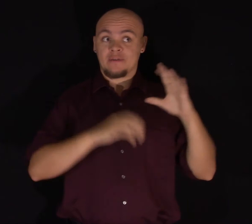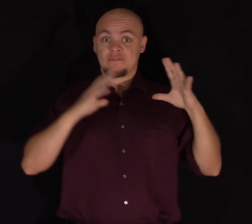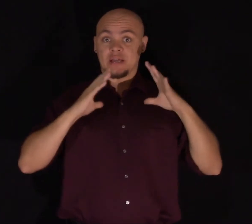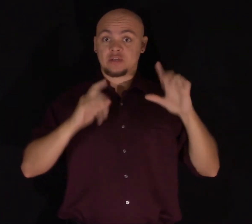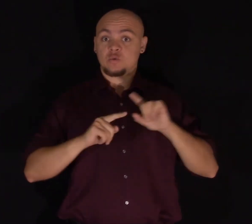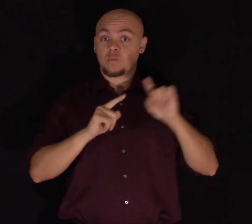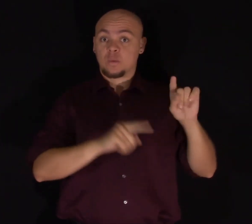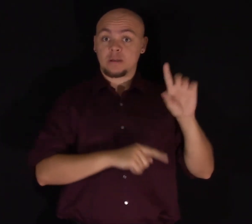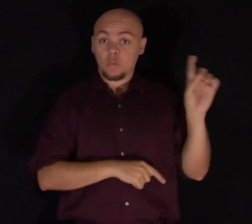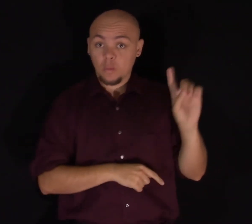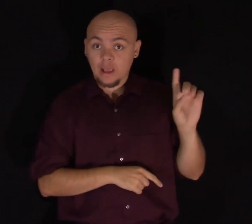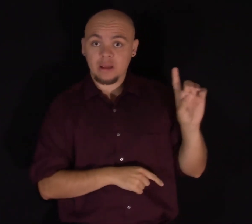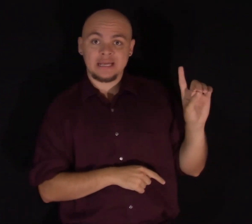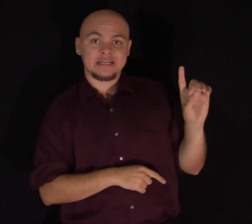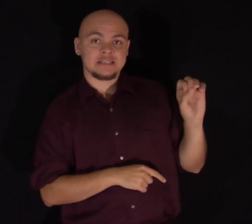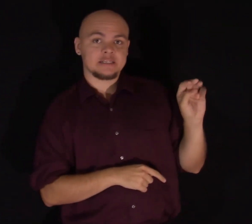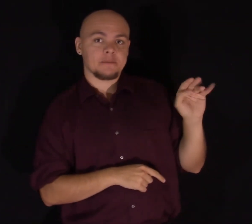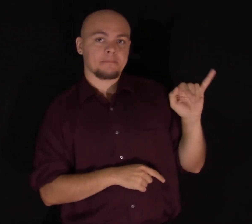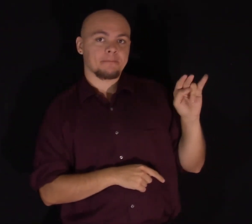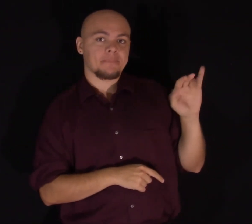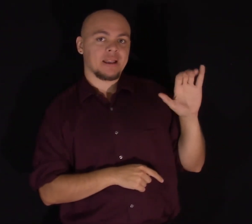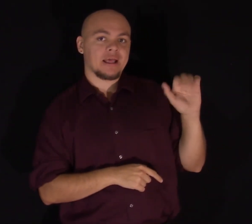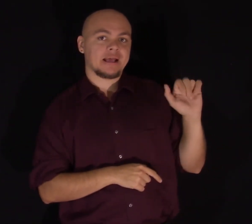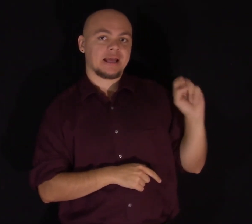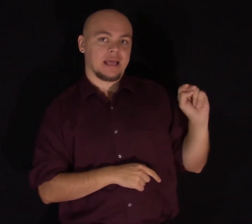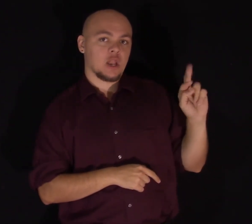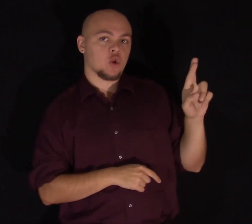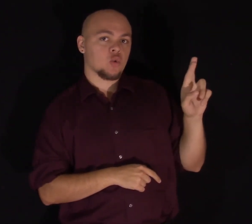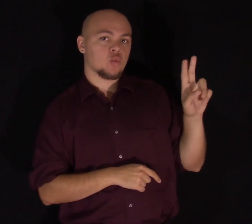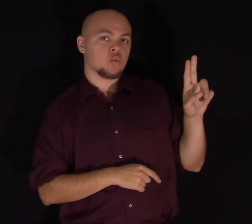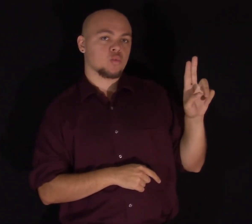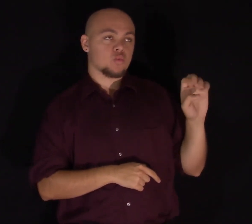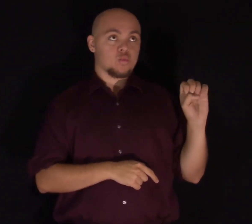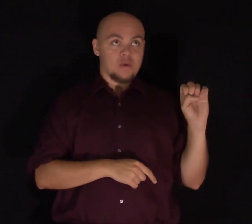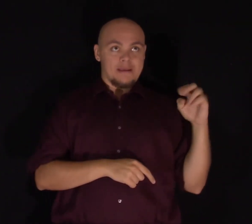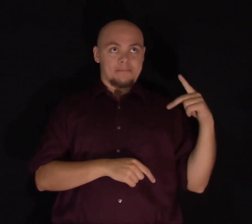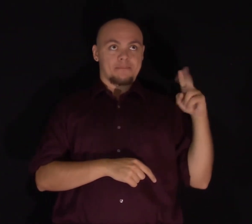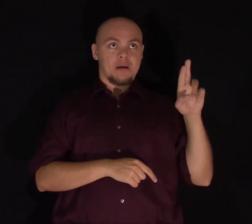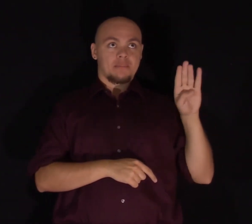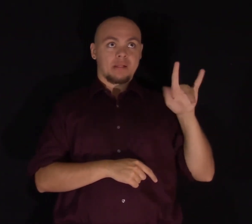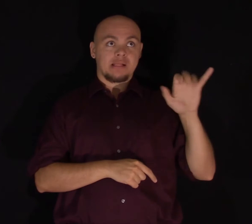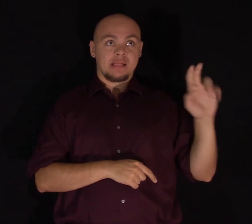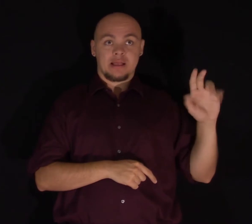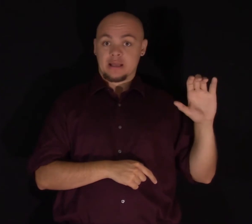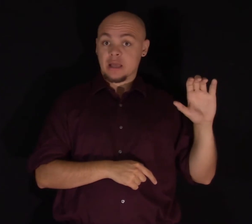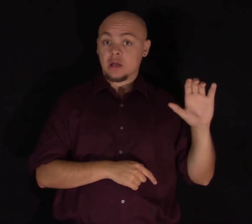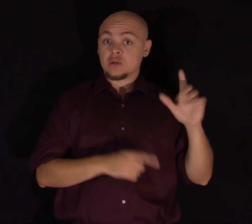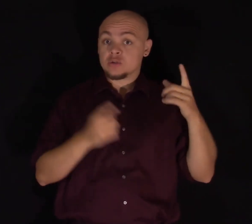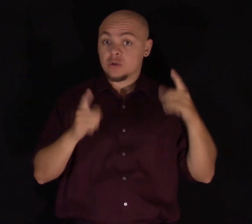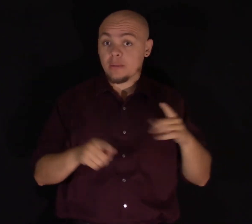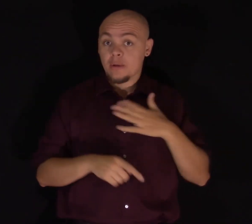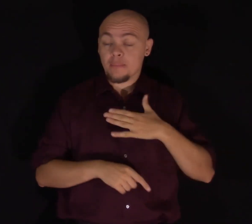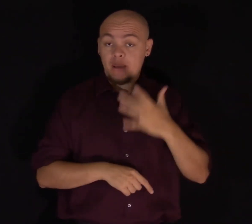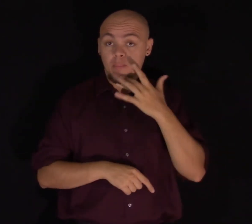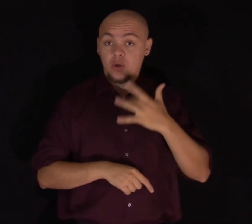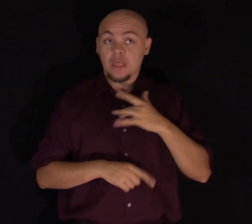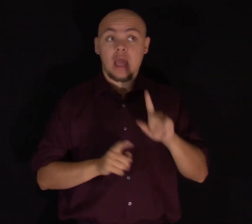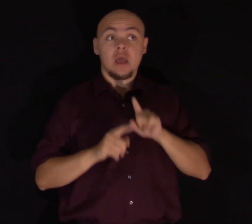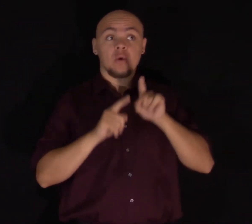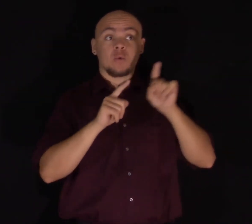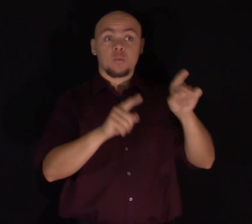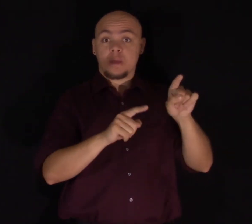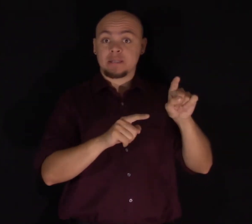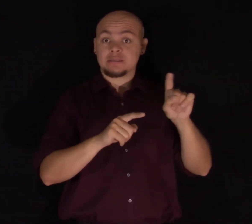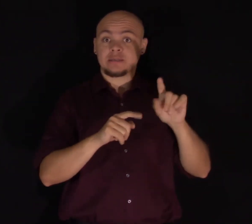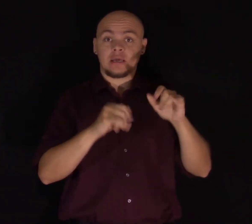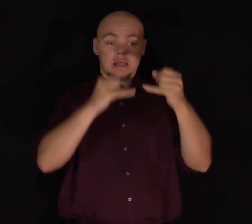Republic. So on my birthday, what did I do? I went ziplining through the forest of Punta Cana. And